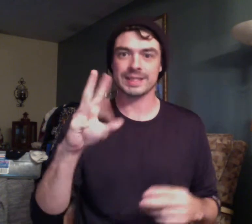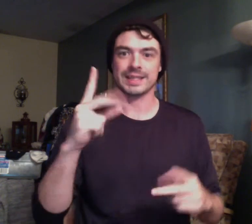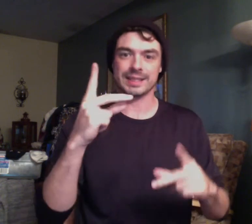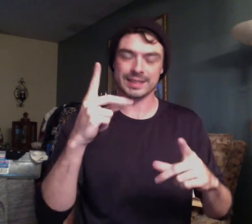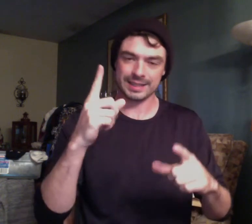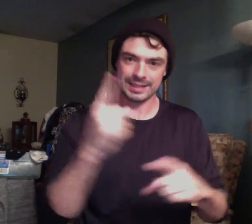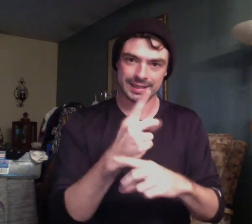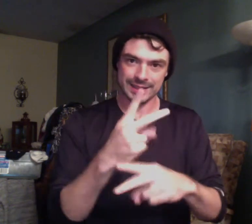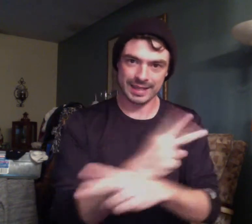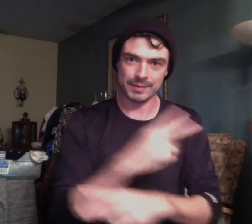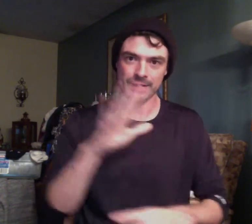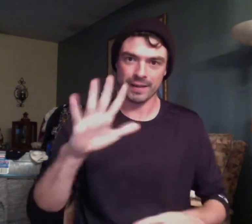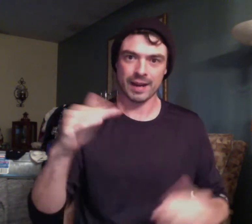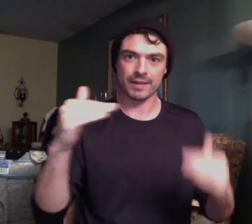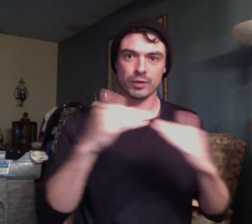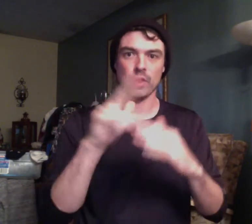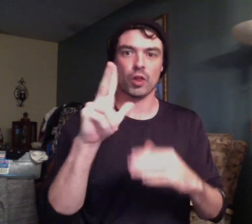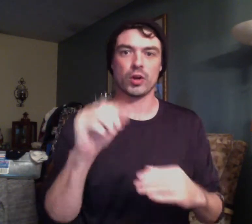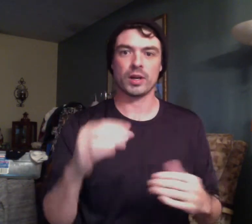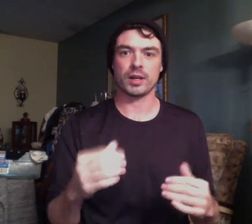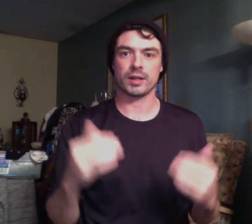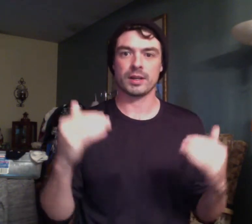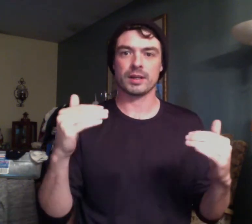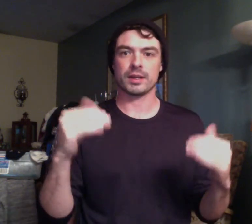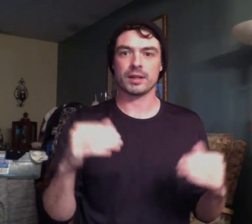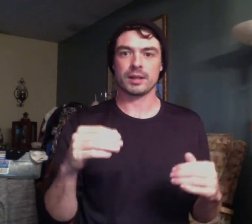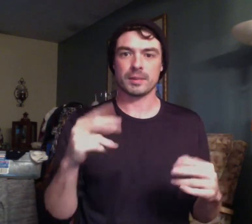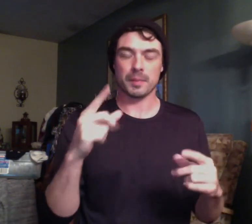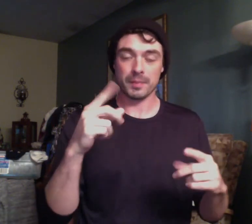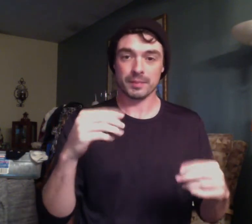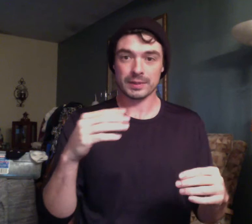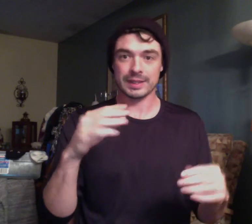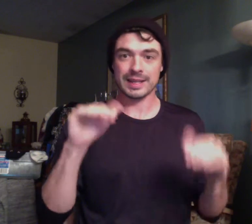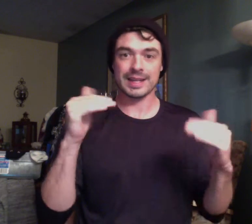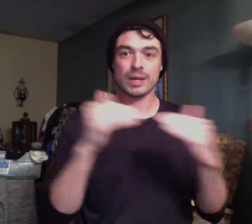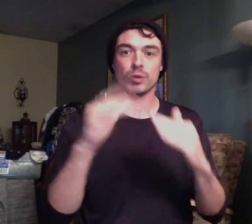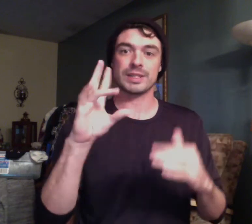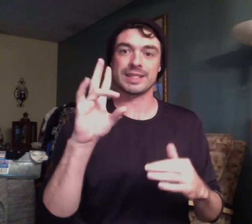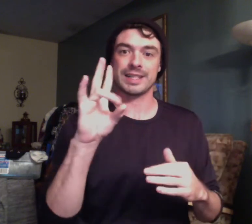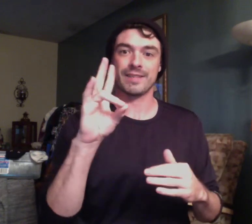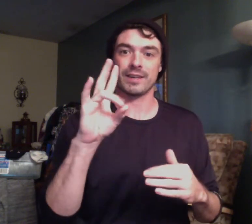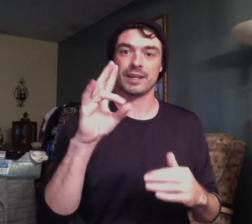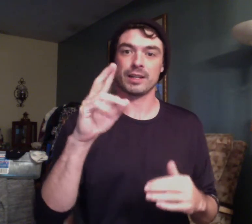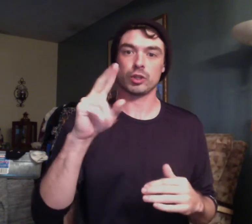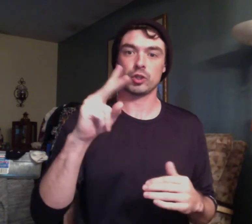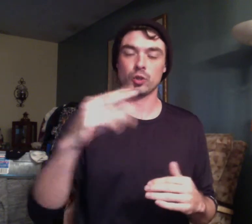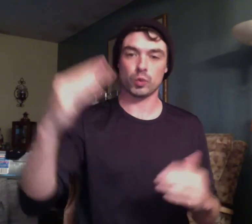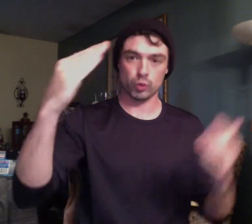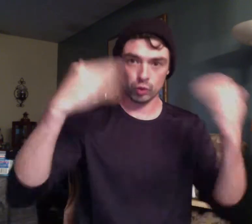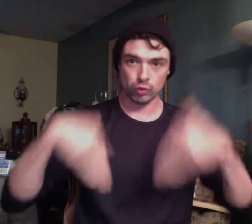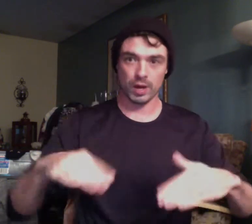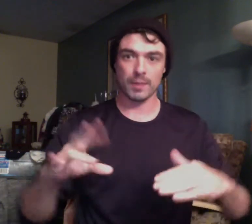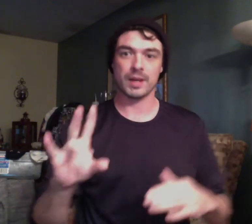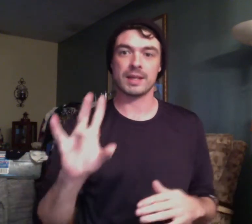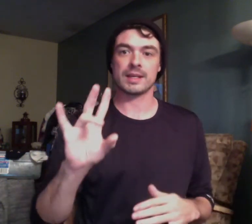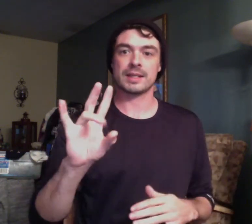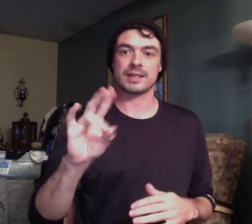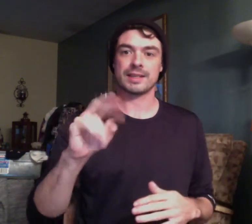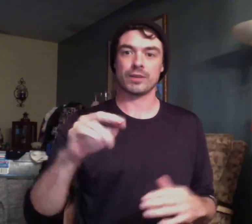get 72. I look over on the right side, dropping the 72 down here, putting an equal sign in between,